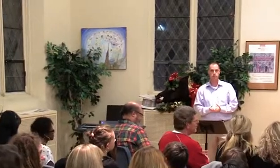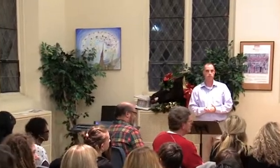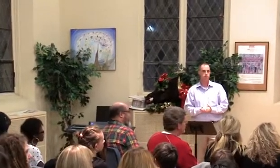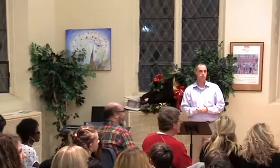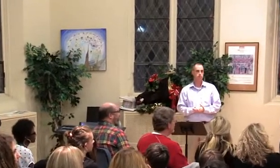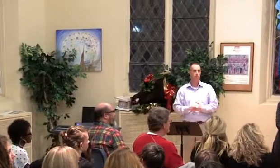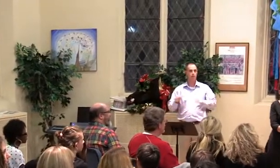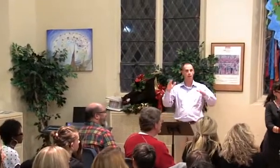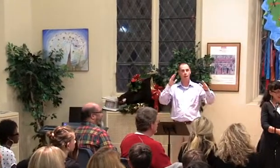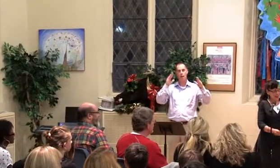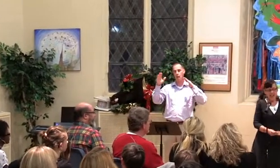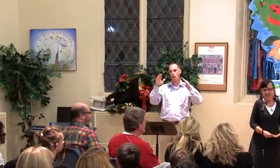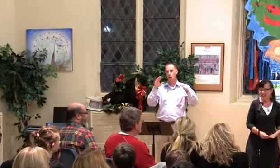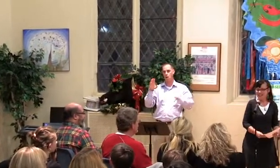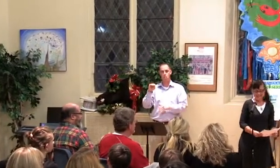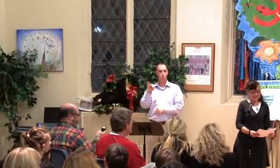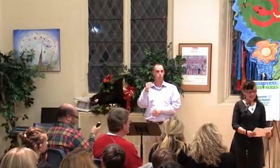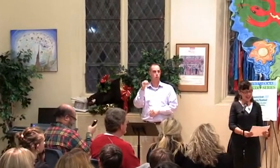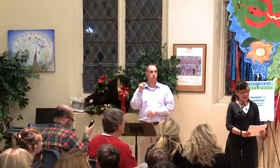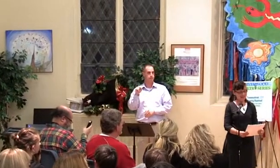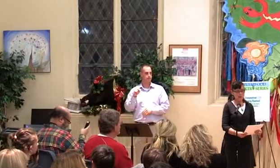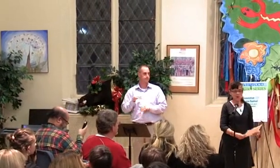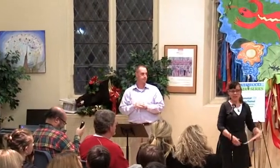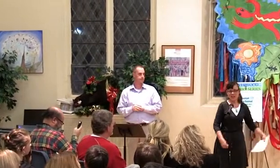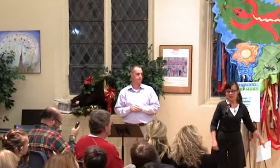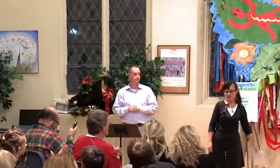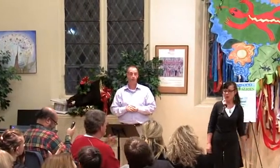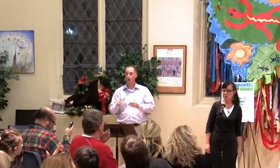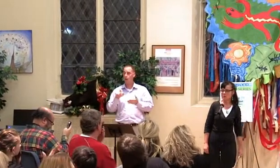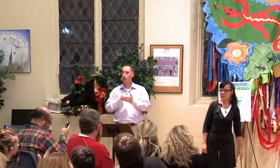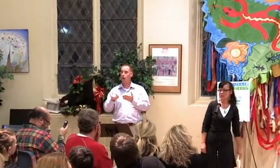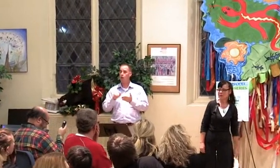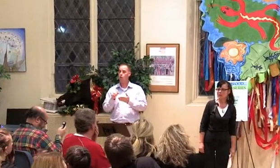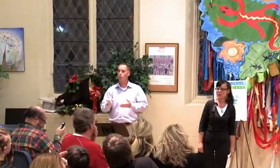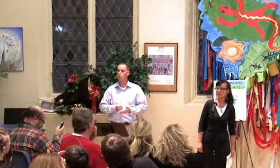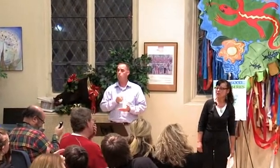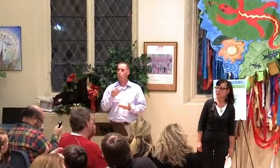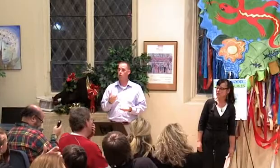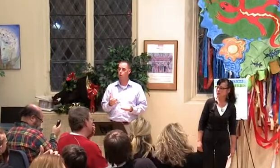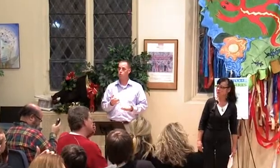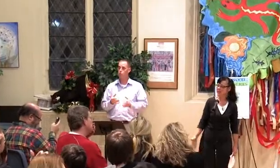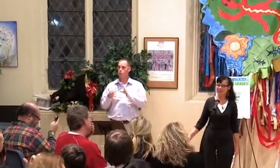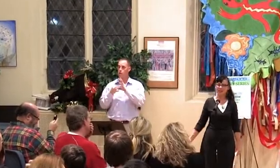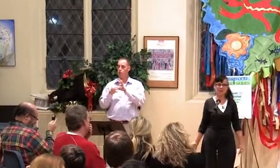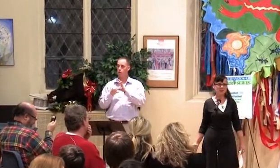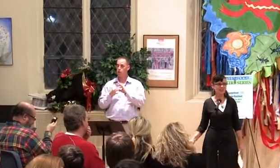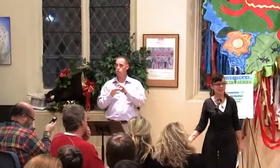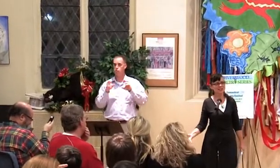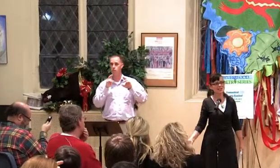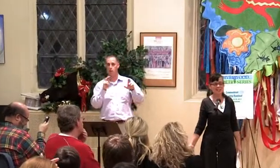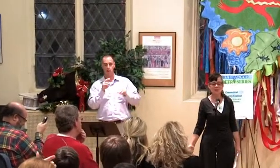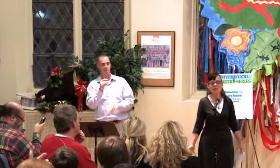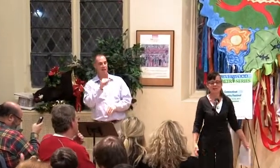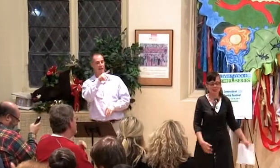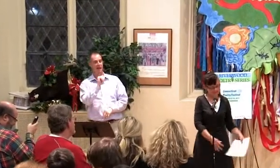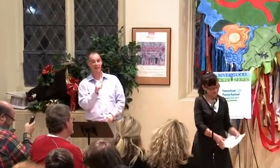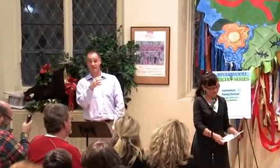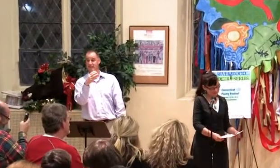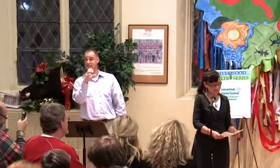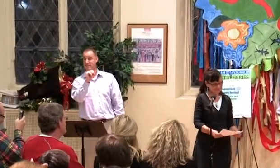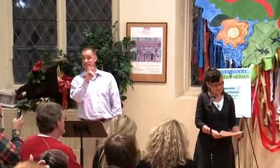Hi, I'm Maureen, and I wrote this poem in response to Michaela's 16